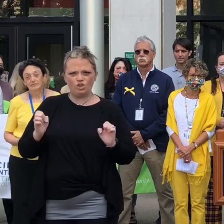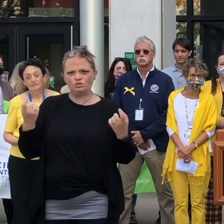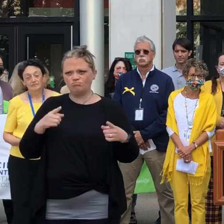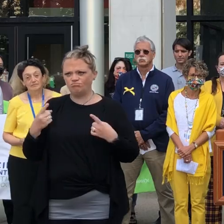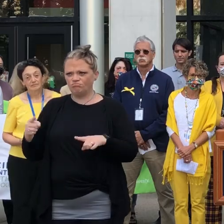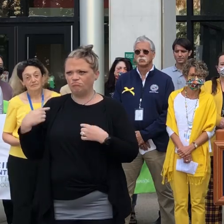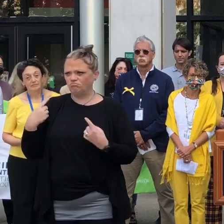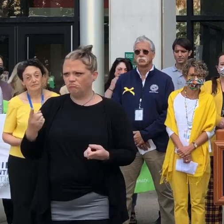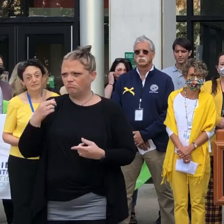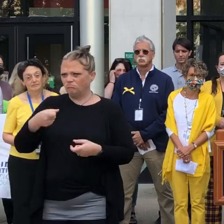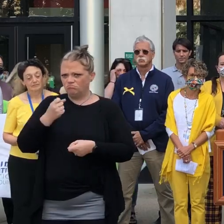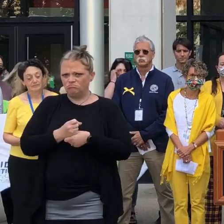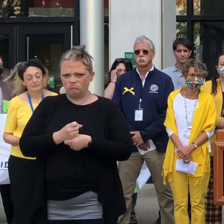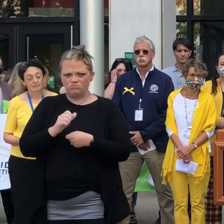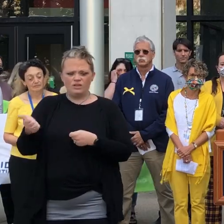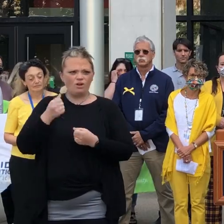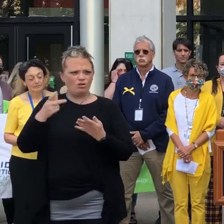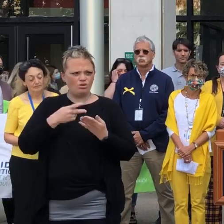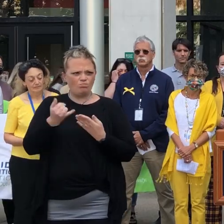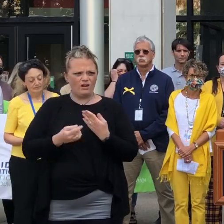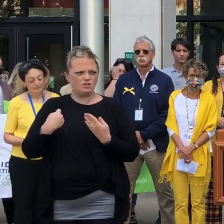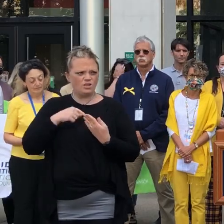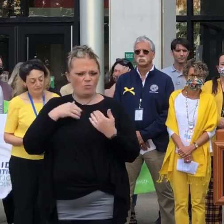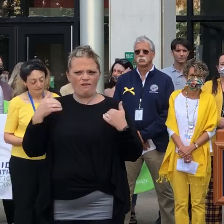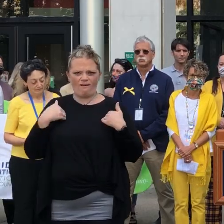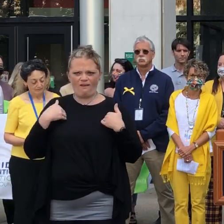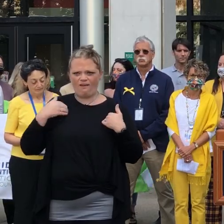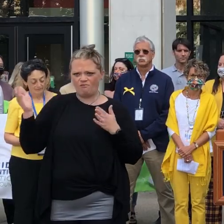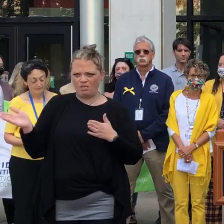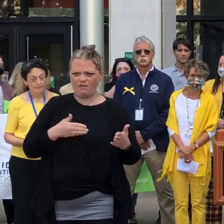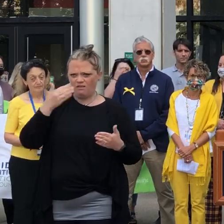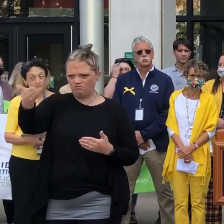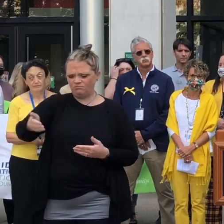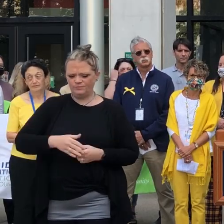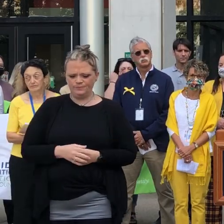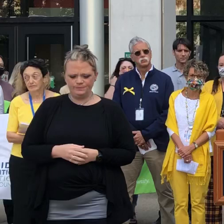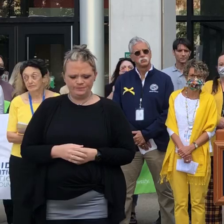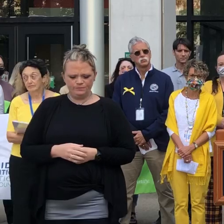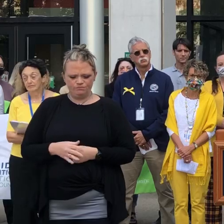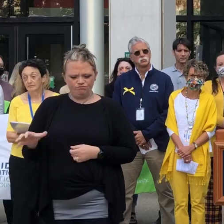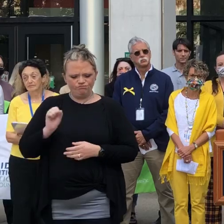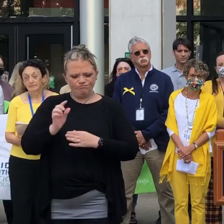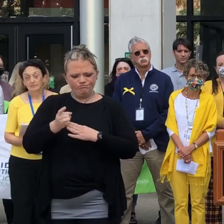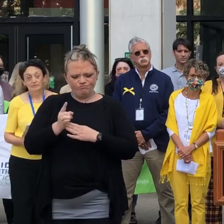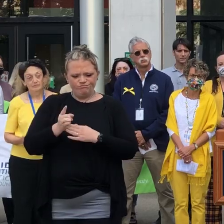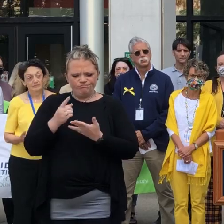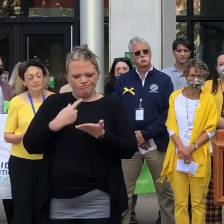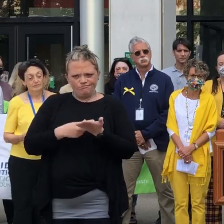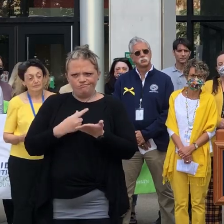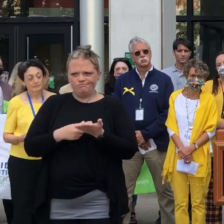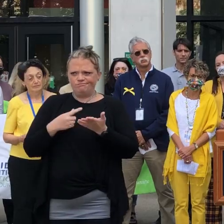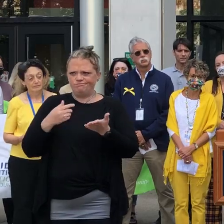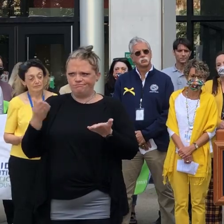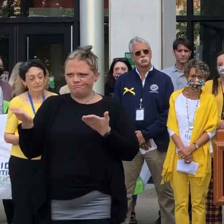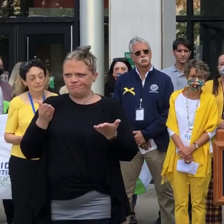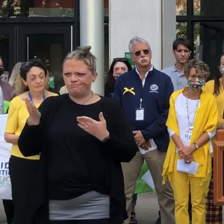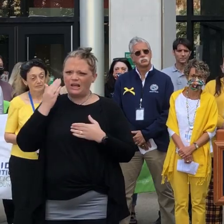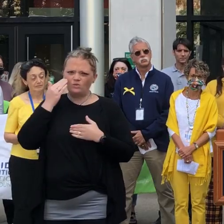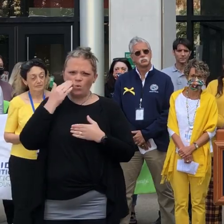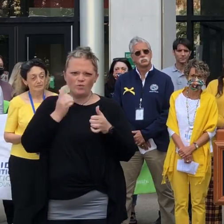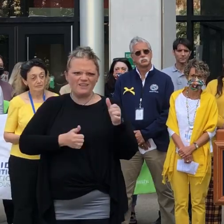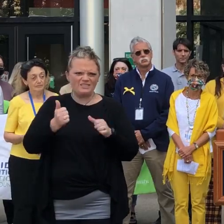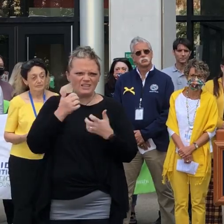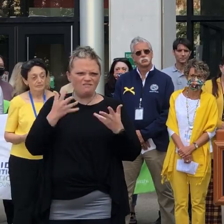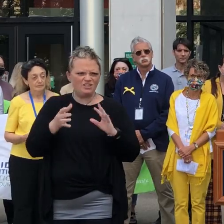this past year and other projects that we have ahead. I just want to take a minute to talk about services. I know the county executive mentioned